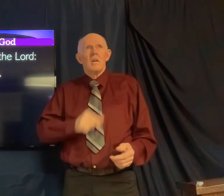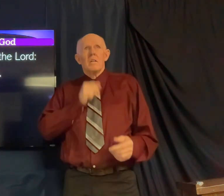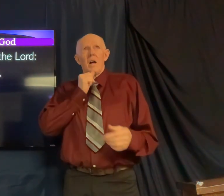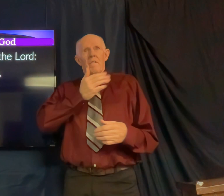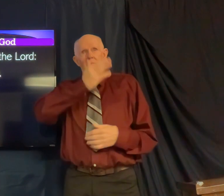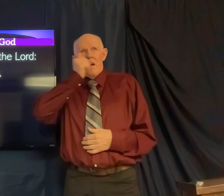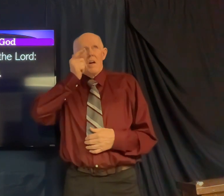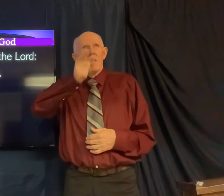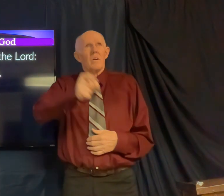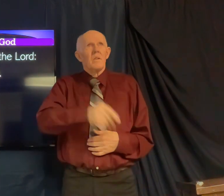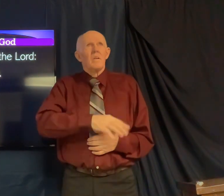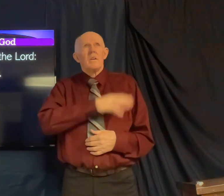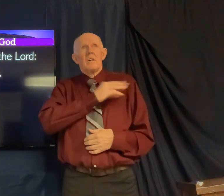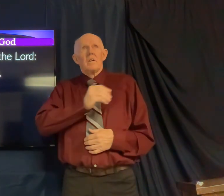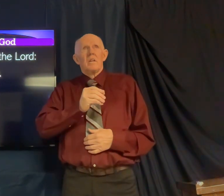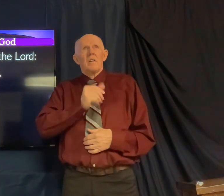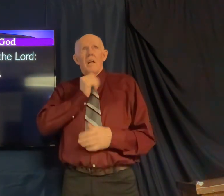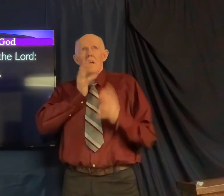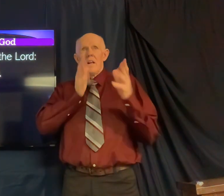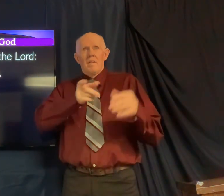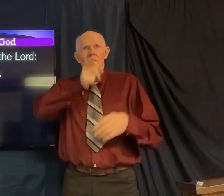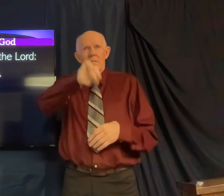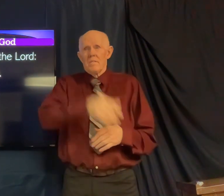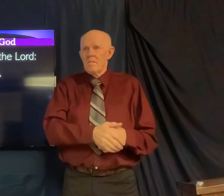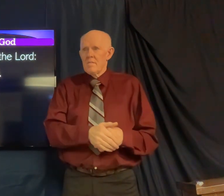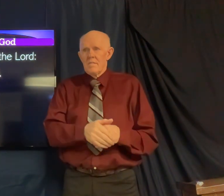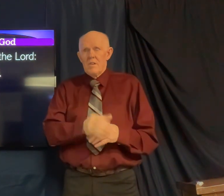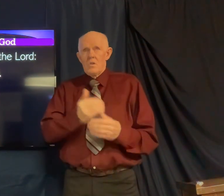The Lord doesn't forget you and doesn't leave you.